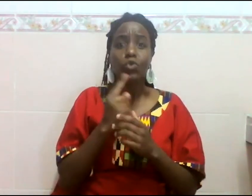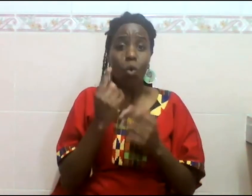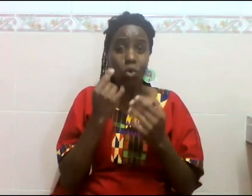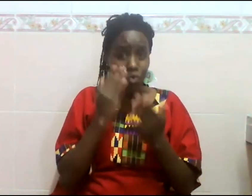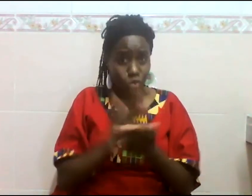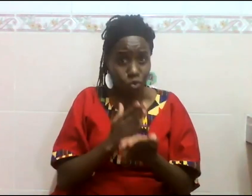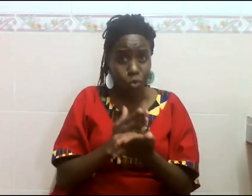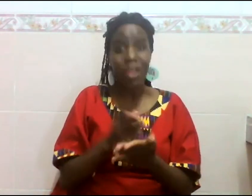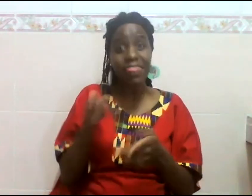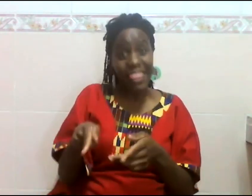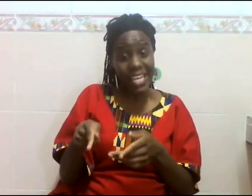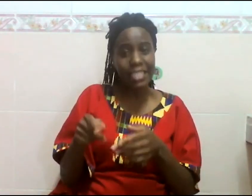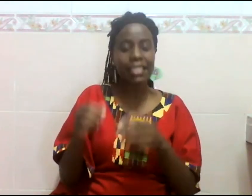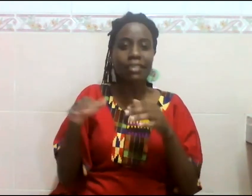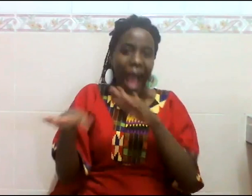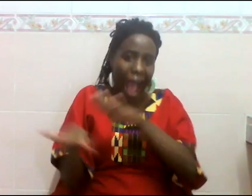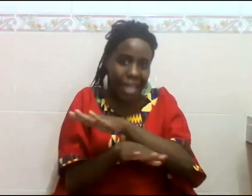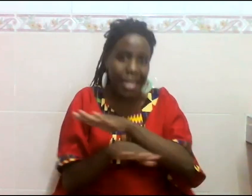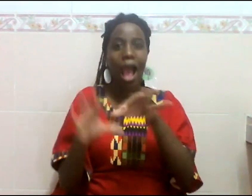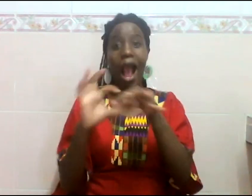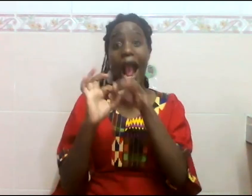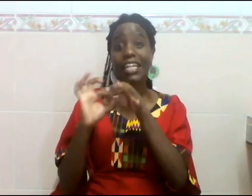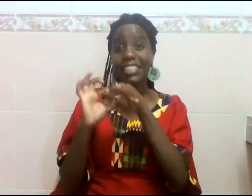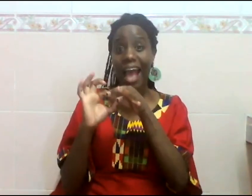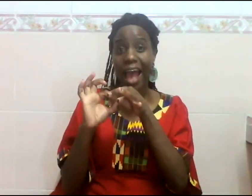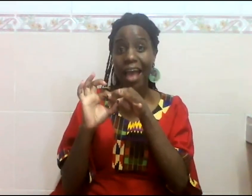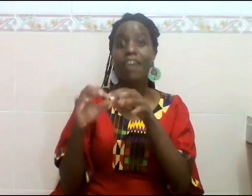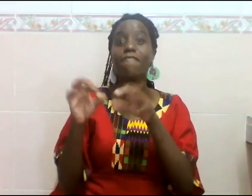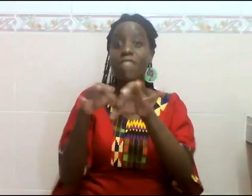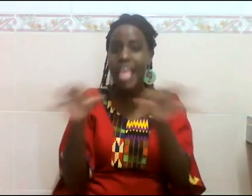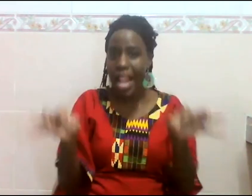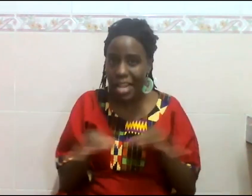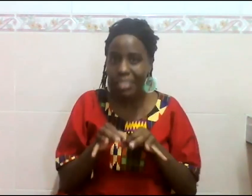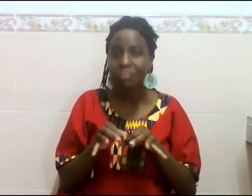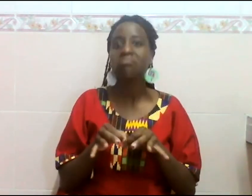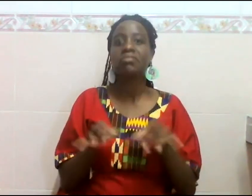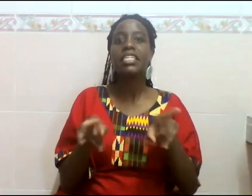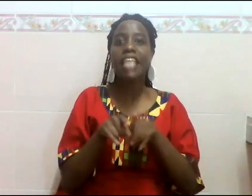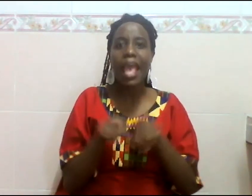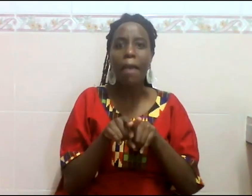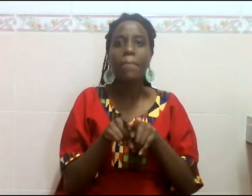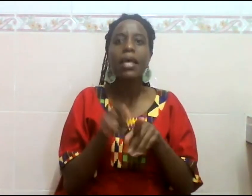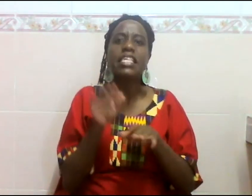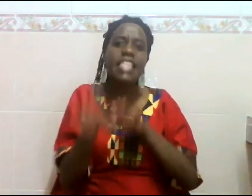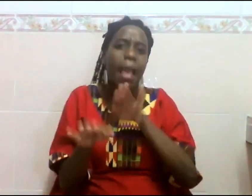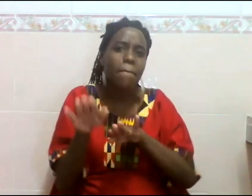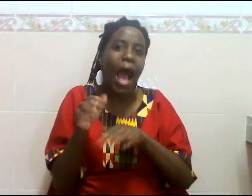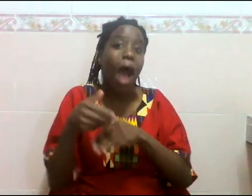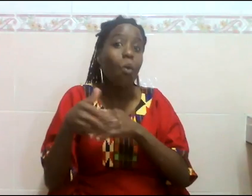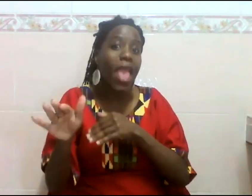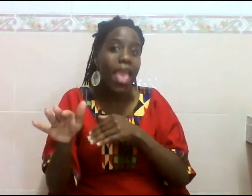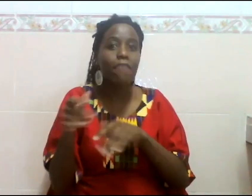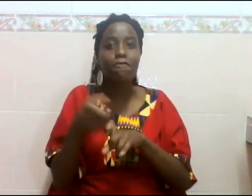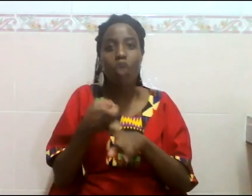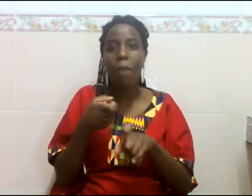anthropological, or more of a humanities critique, if you will, of the field. And so in that respect, it's stepping a little bit back from our sort of